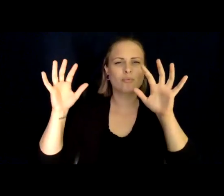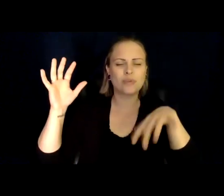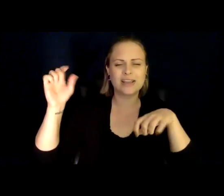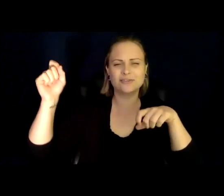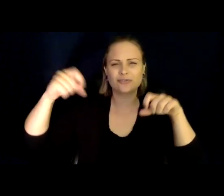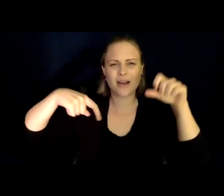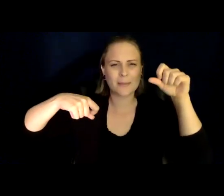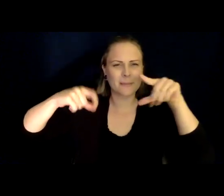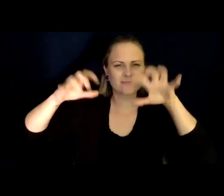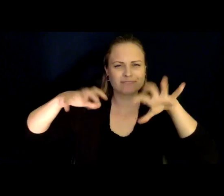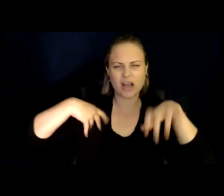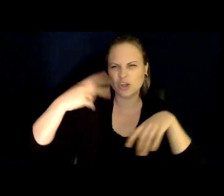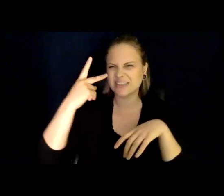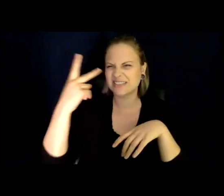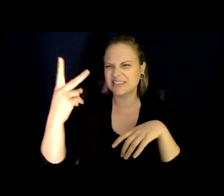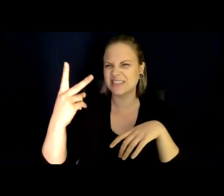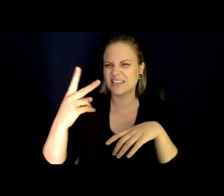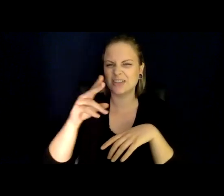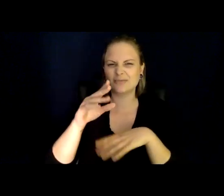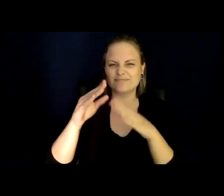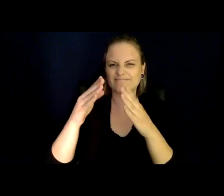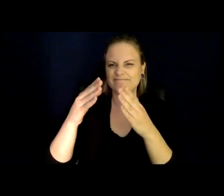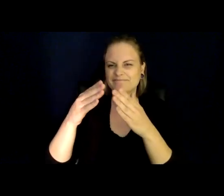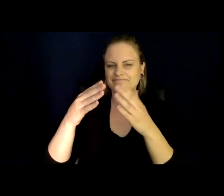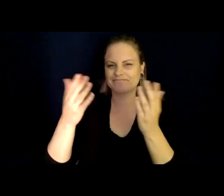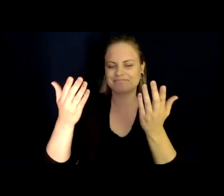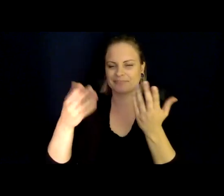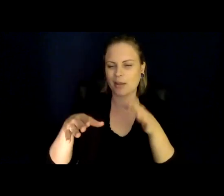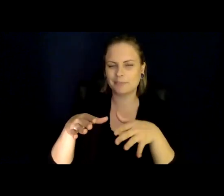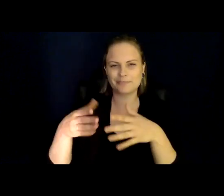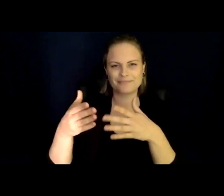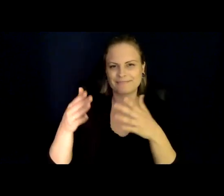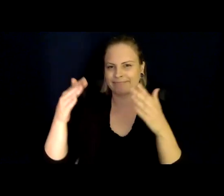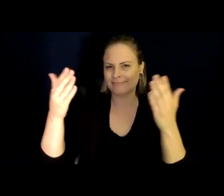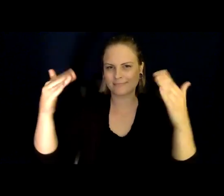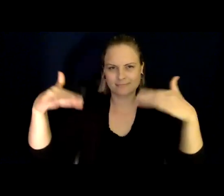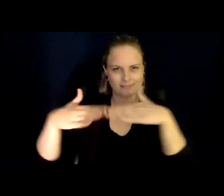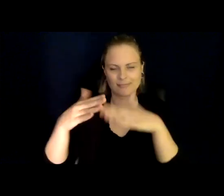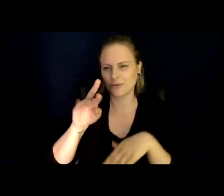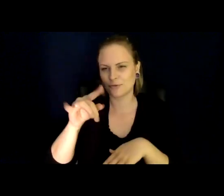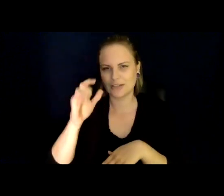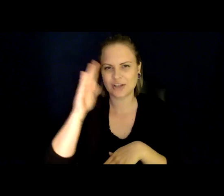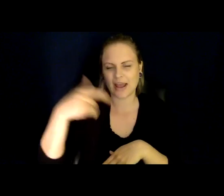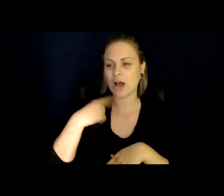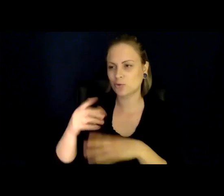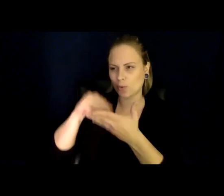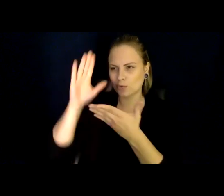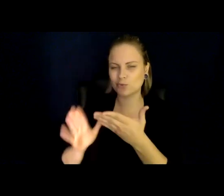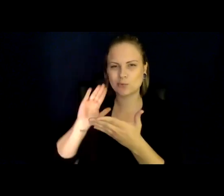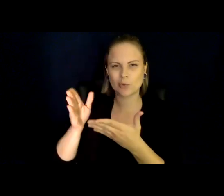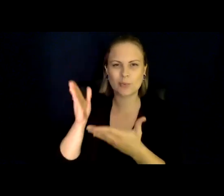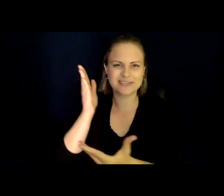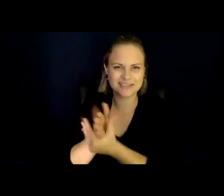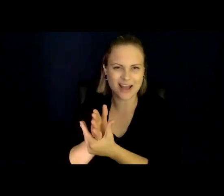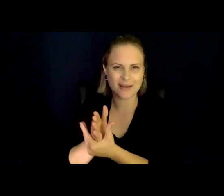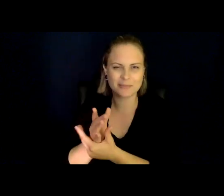a notch in the ridge ahead and told the students that we would stop there for lunch and a class. A class, they roared. It was the